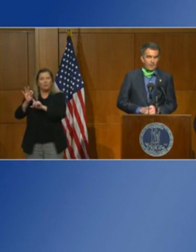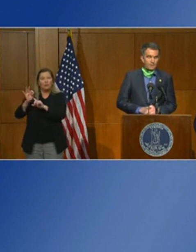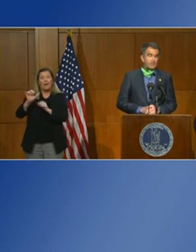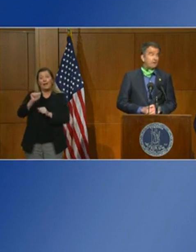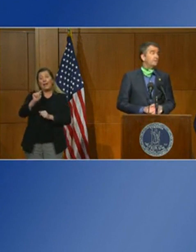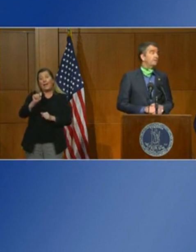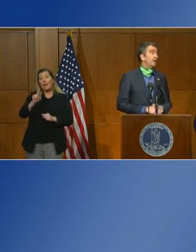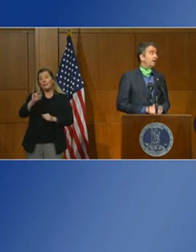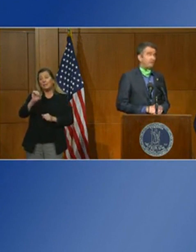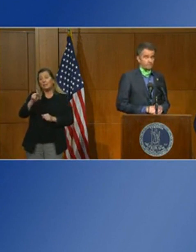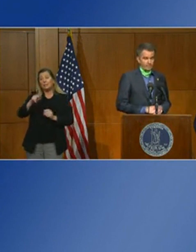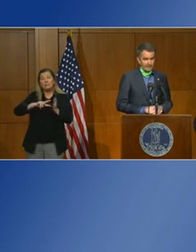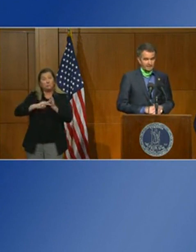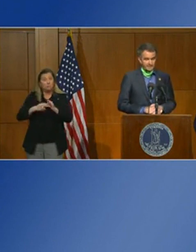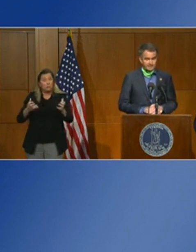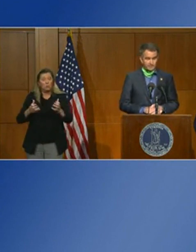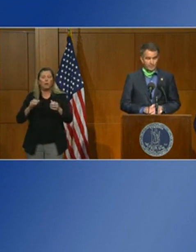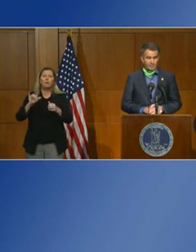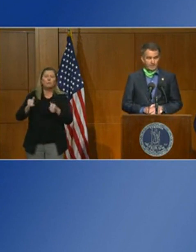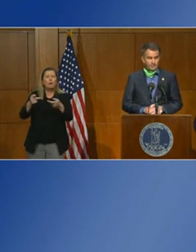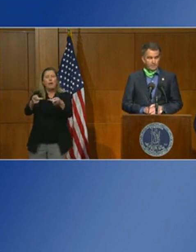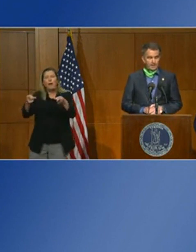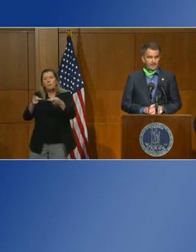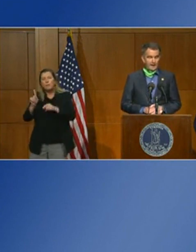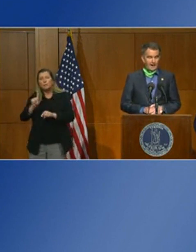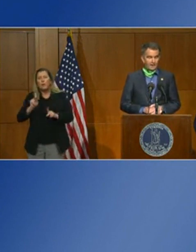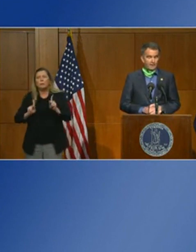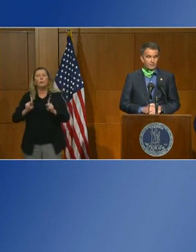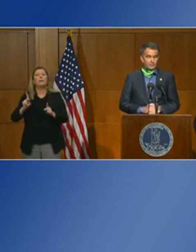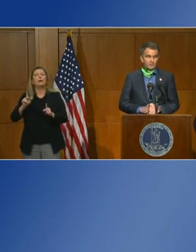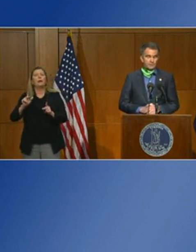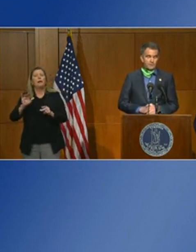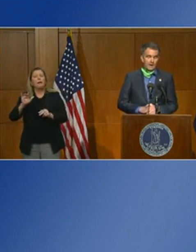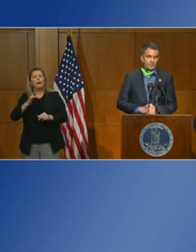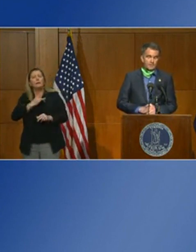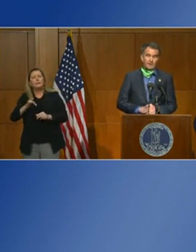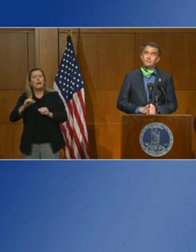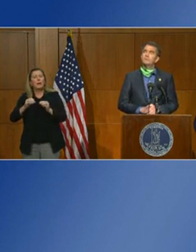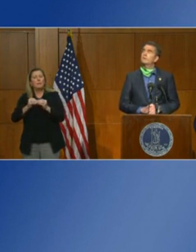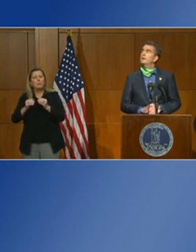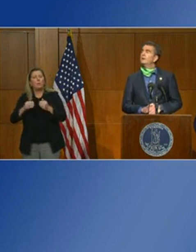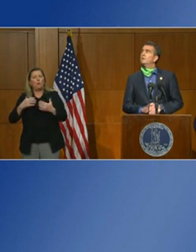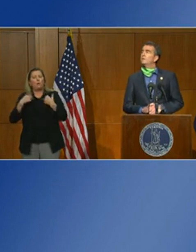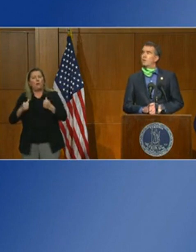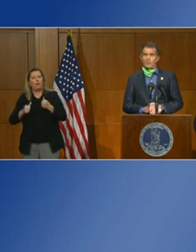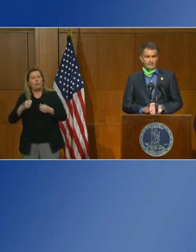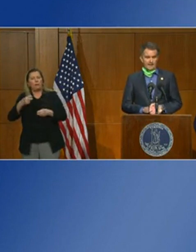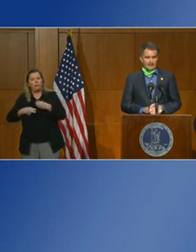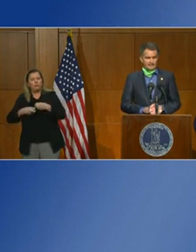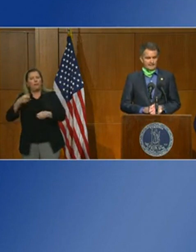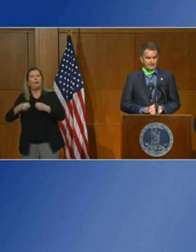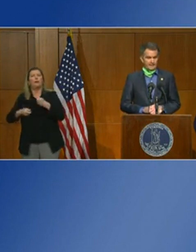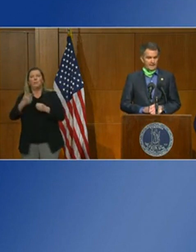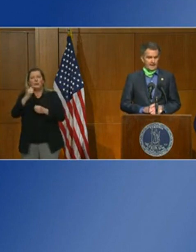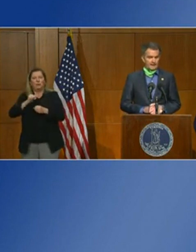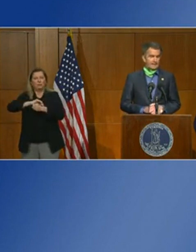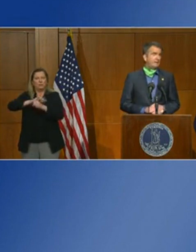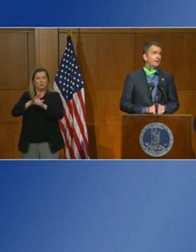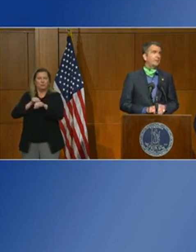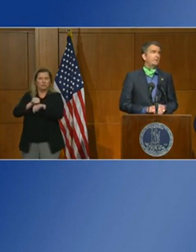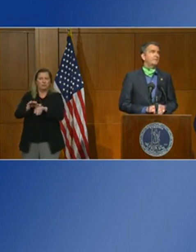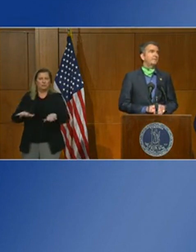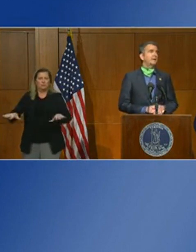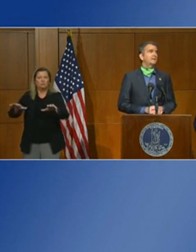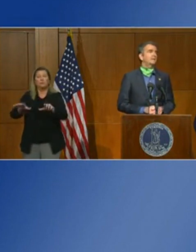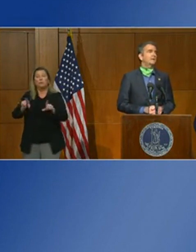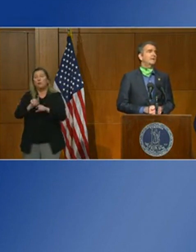at-risk populations as places where people have a higher health risk for complications from COVID-19 and